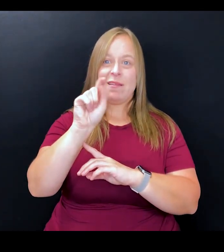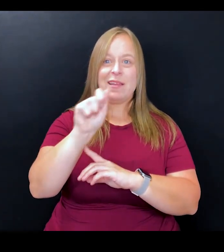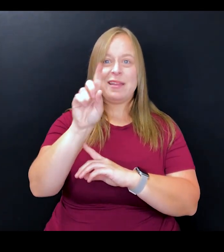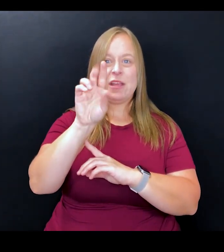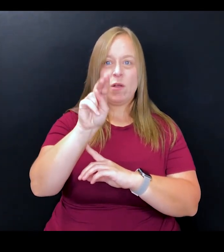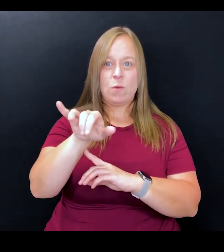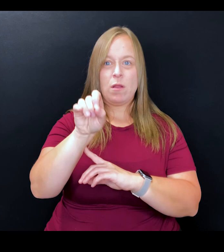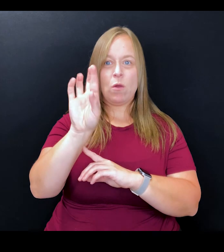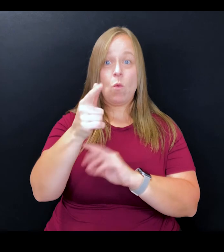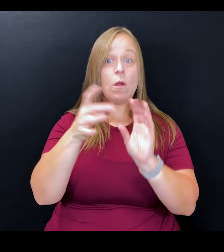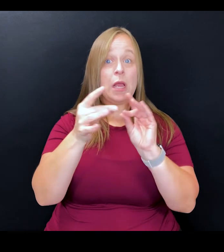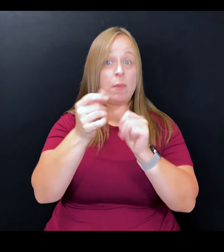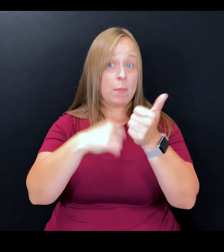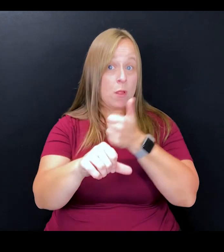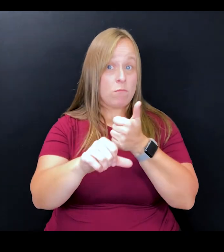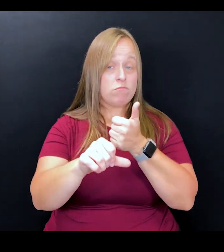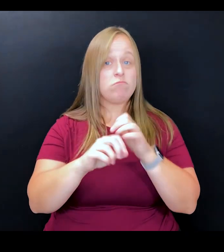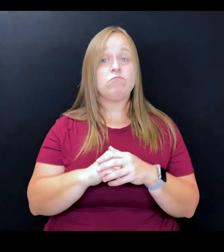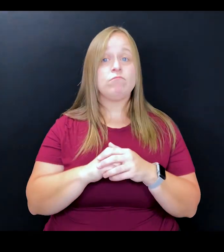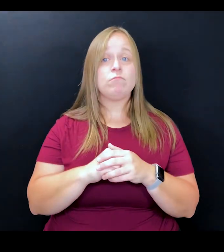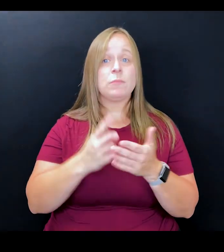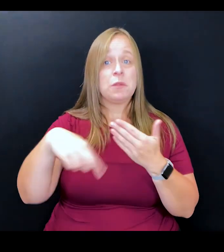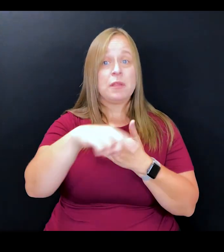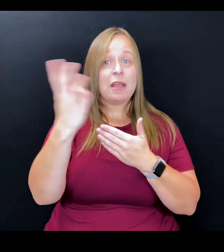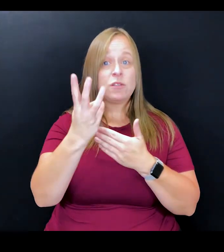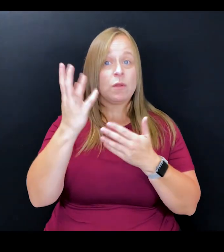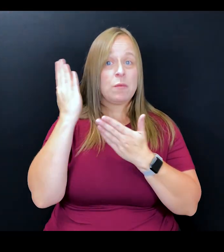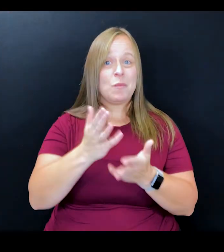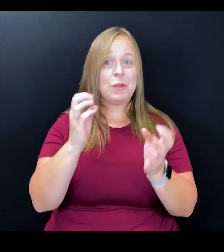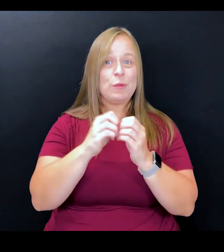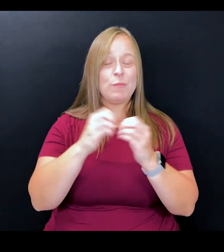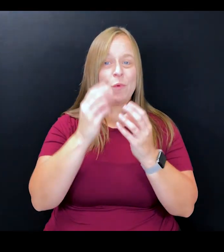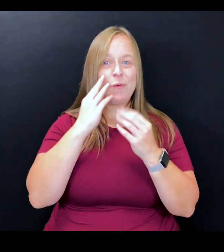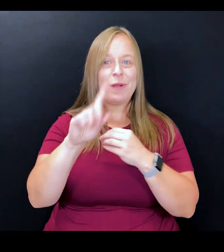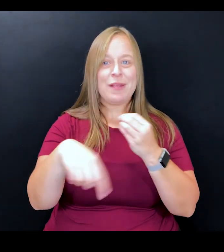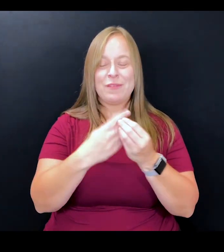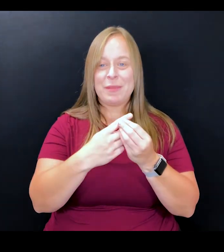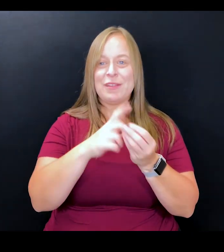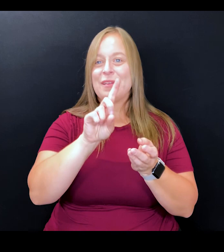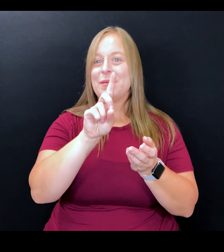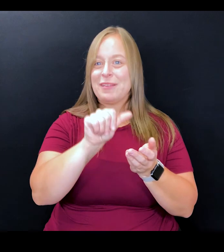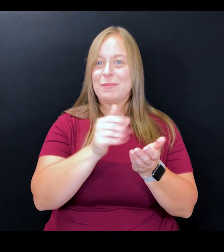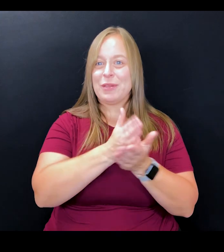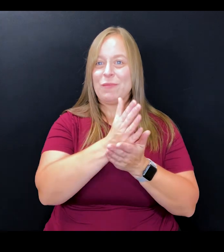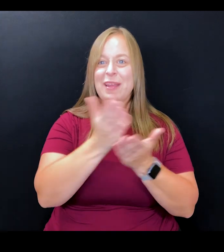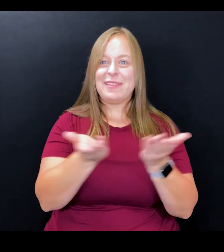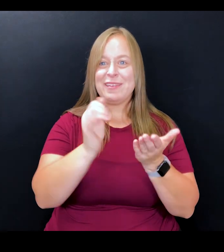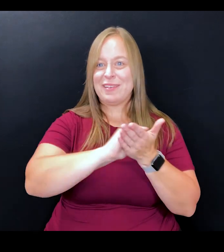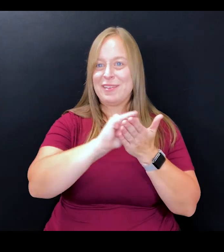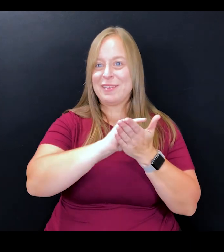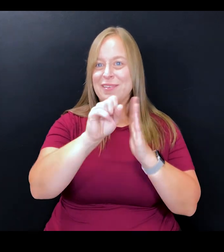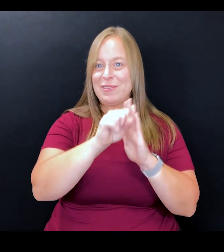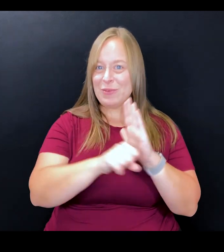podcast@drny.org or comment below. Tune in next Wednesday, where we'll bring you more information on disability rights